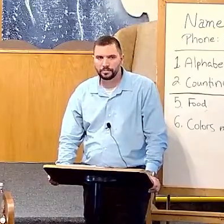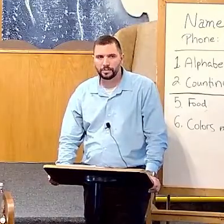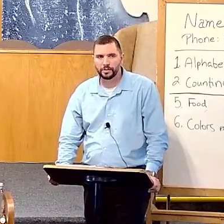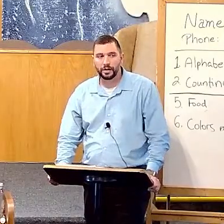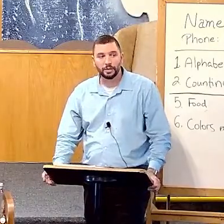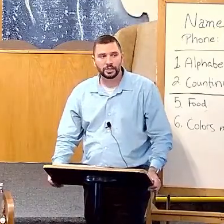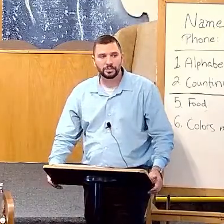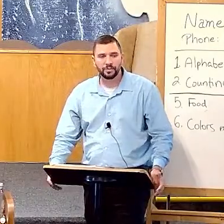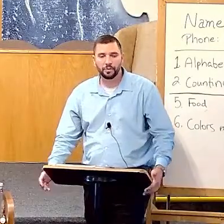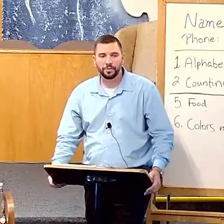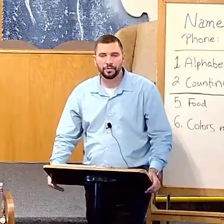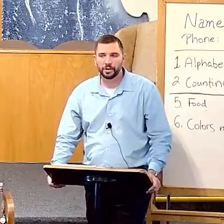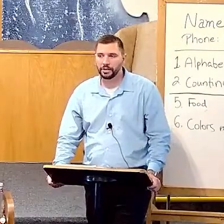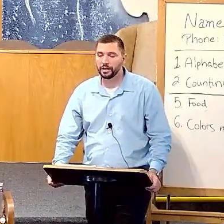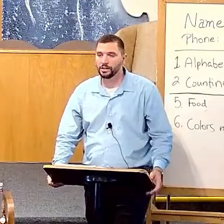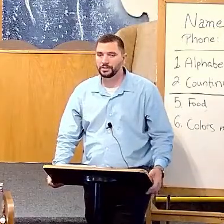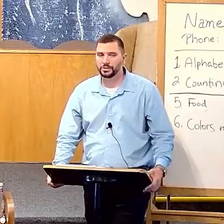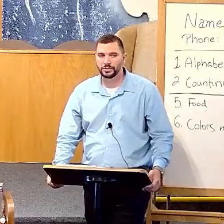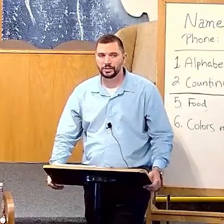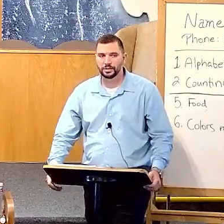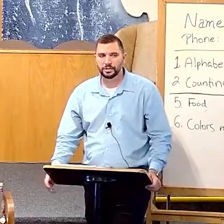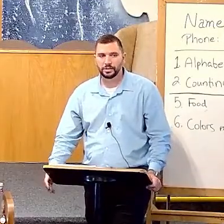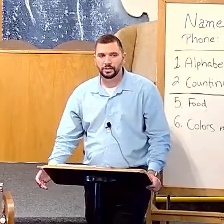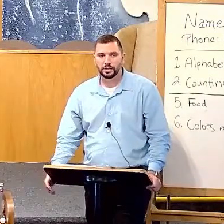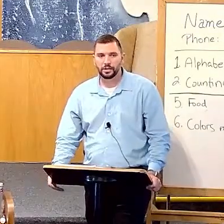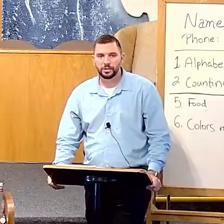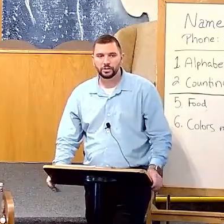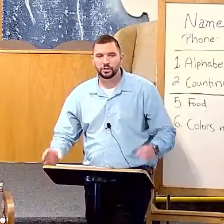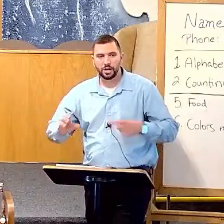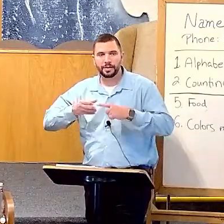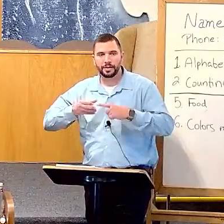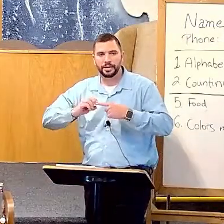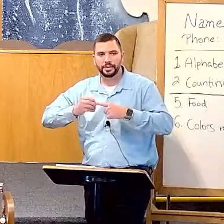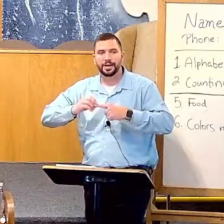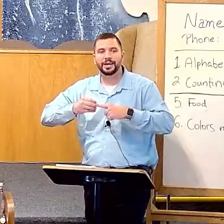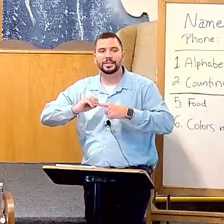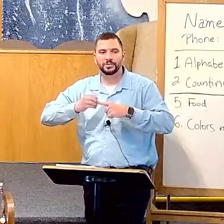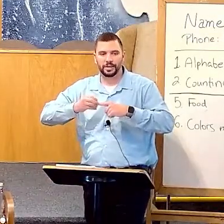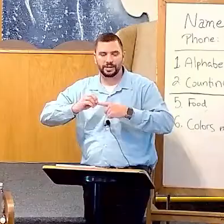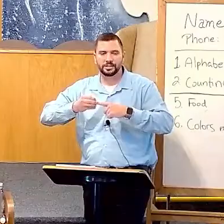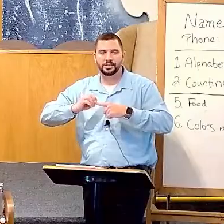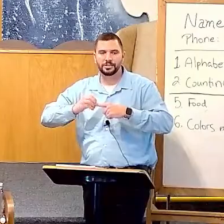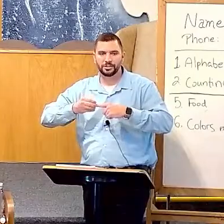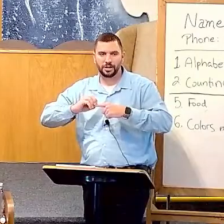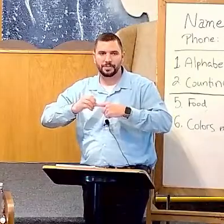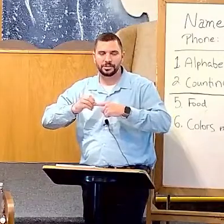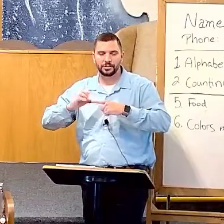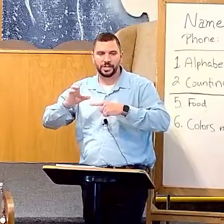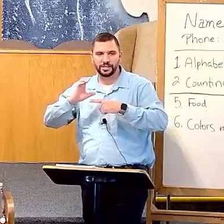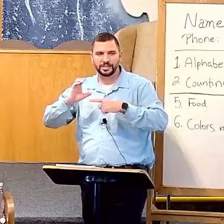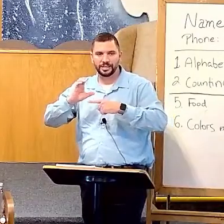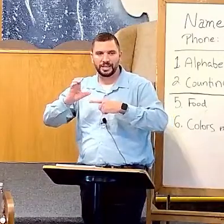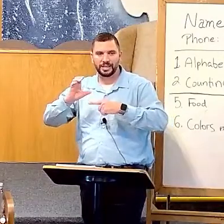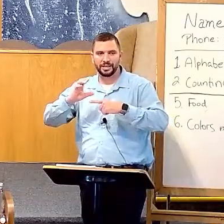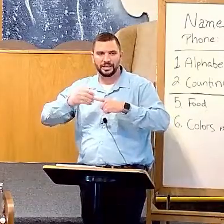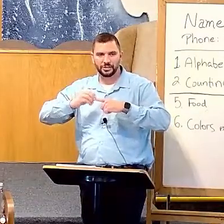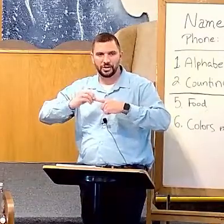Any questions before we move on to the colors? Strawberry. That's right. Strawberry. So cherries like that.